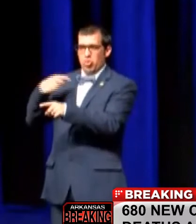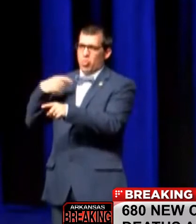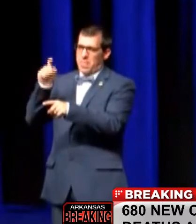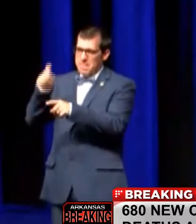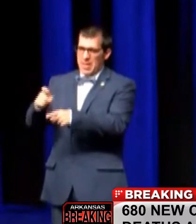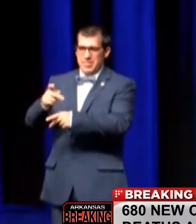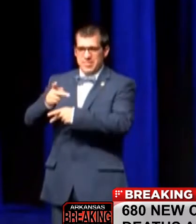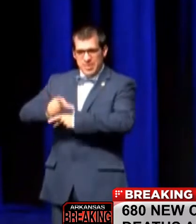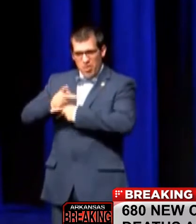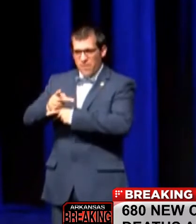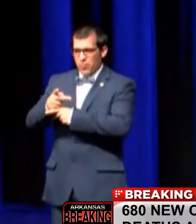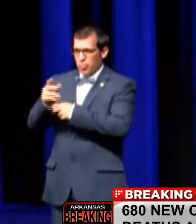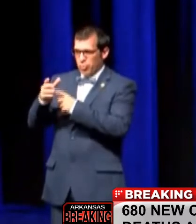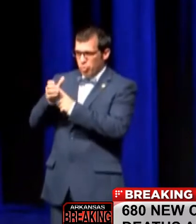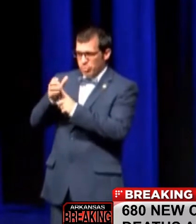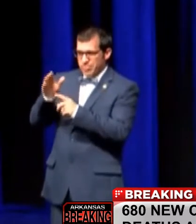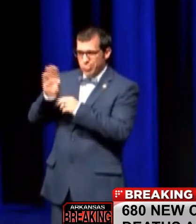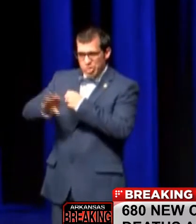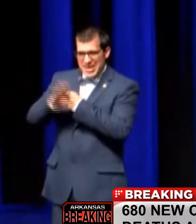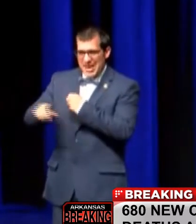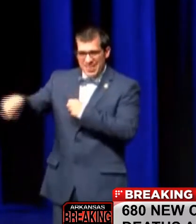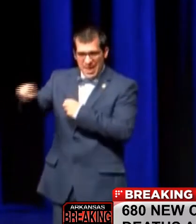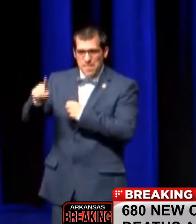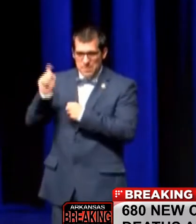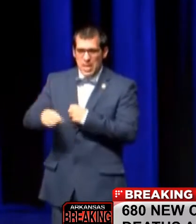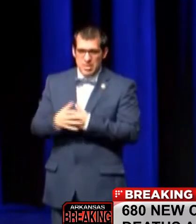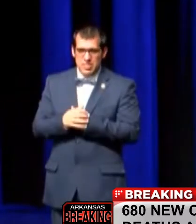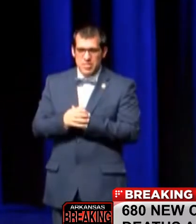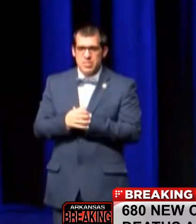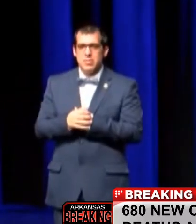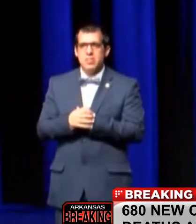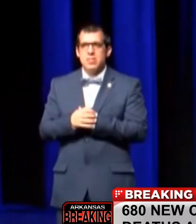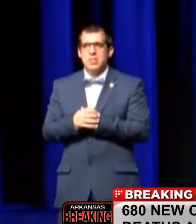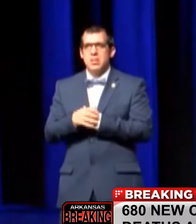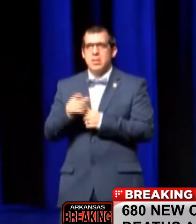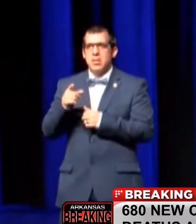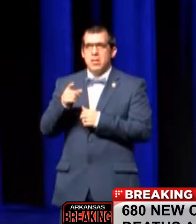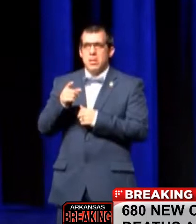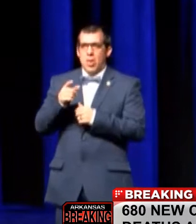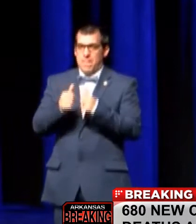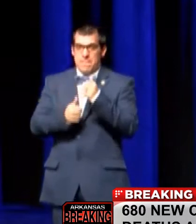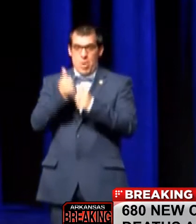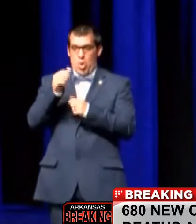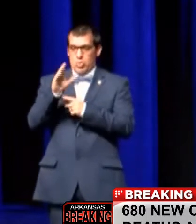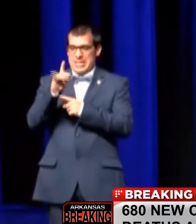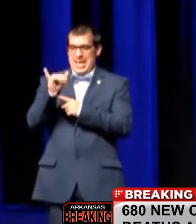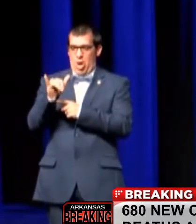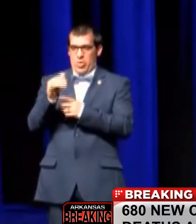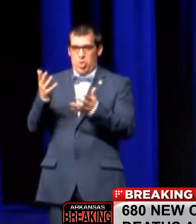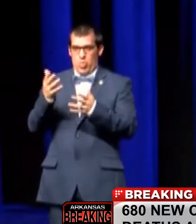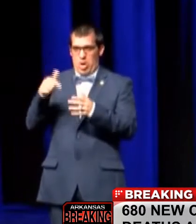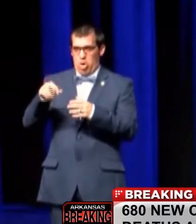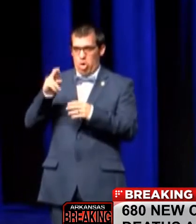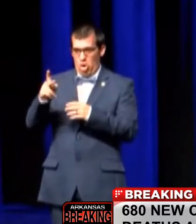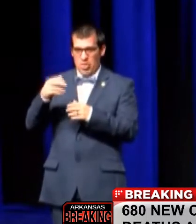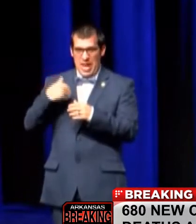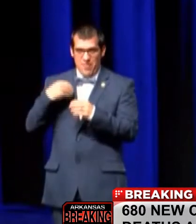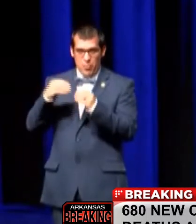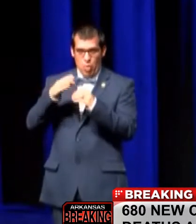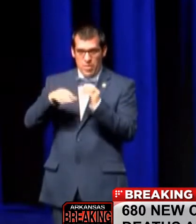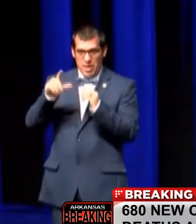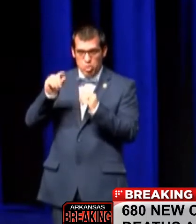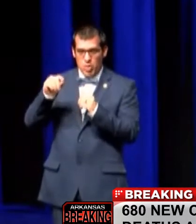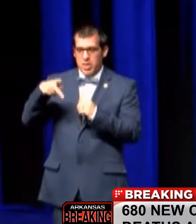them. The top counties in Arkansas that had more than 20 cases were Pulaski